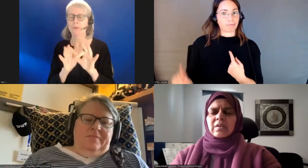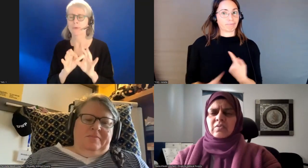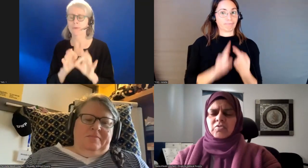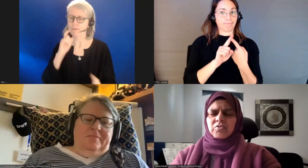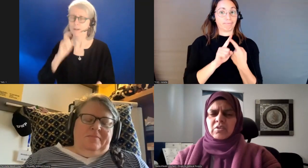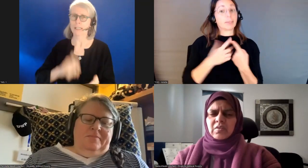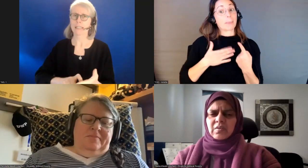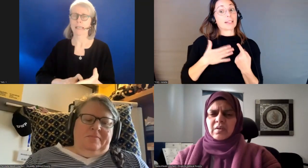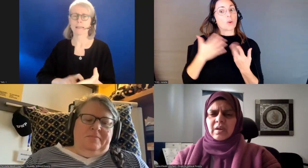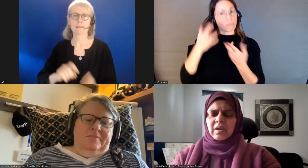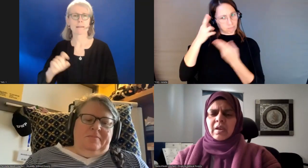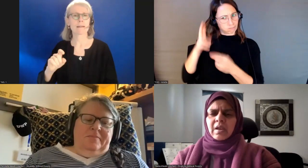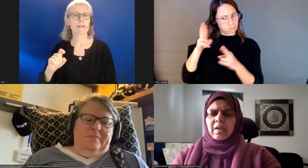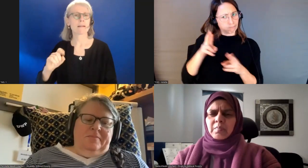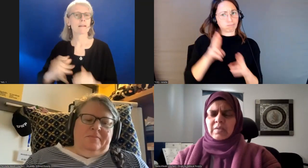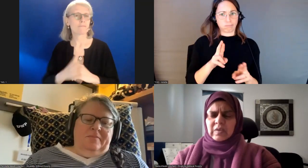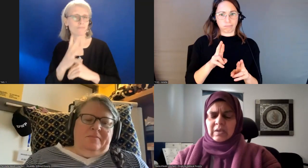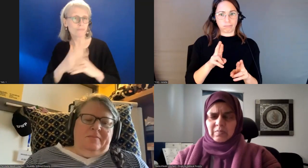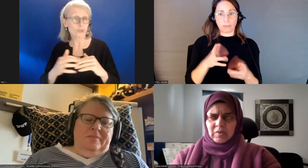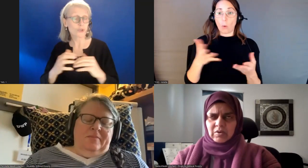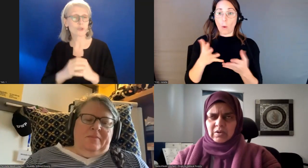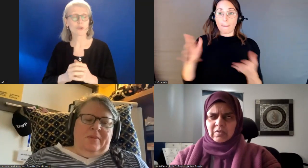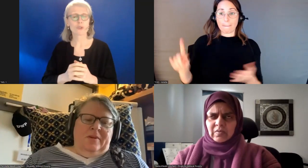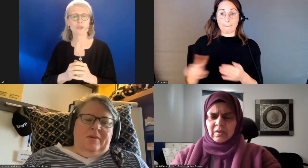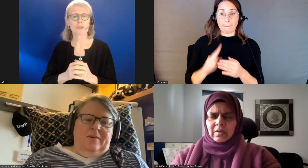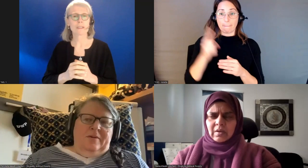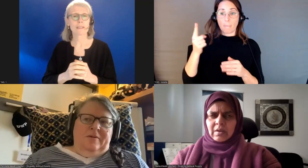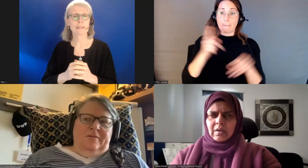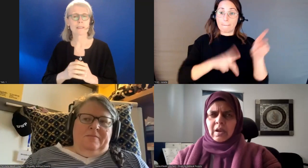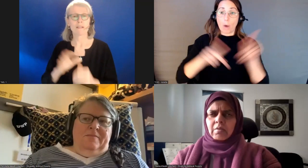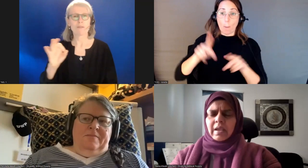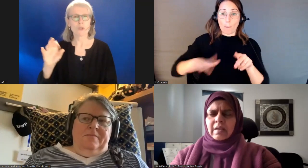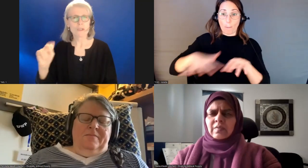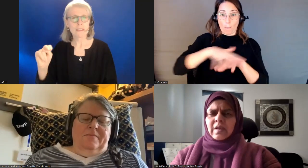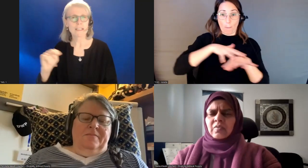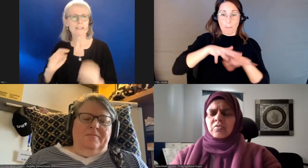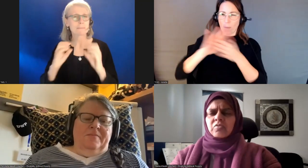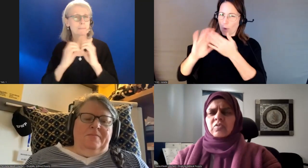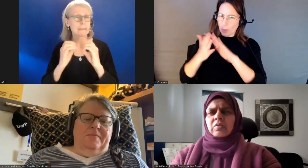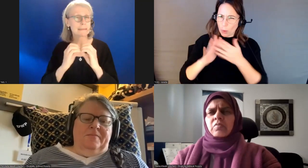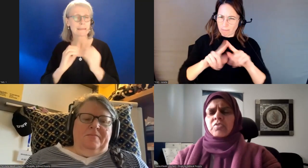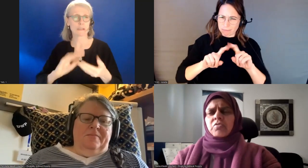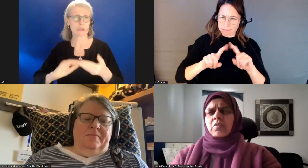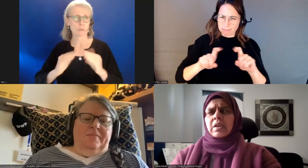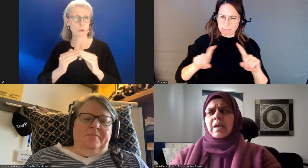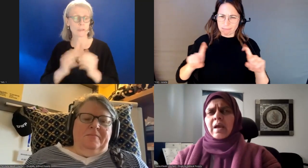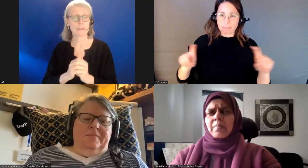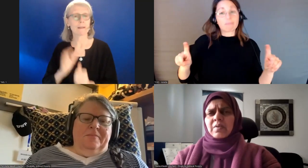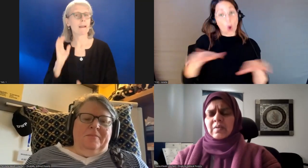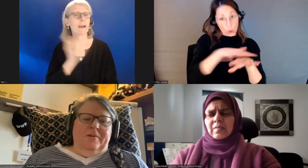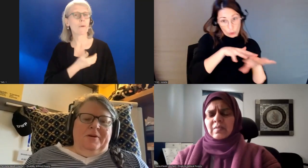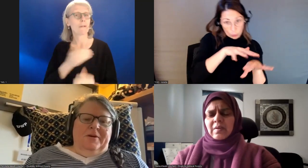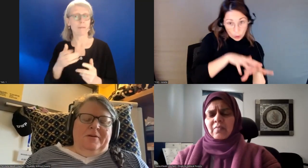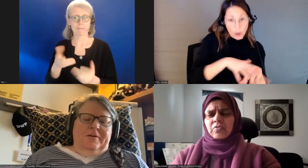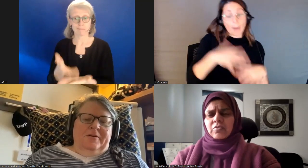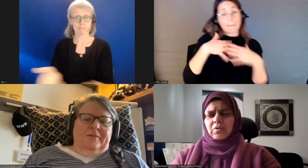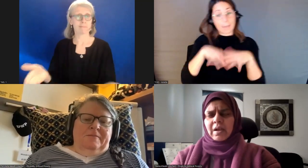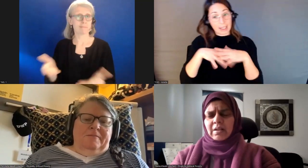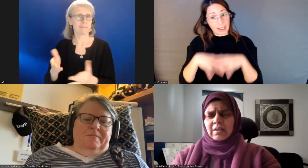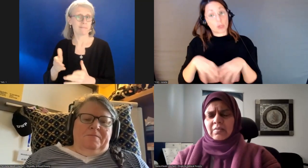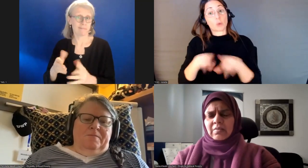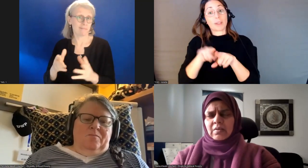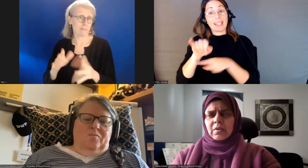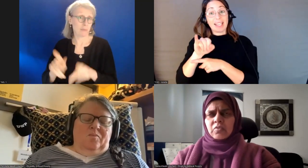Nations, Indigenous, and Métis communities. Our ancestors, the original inhabitants of